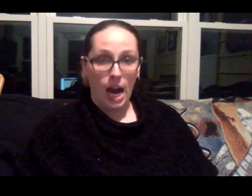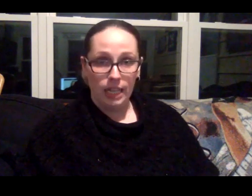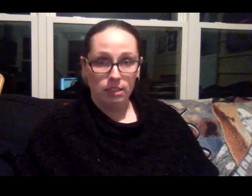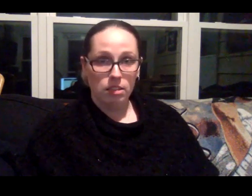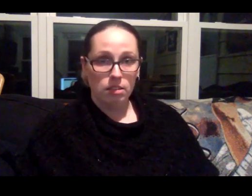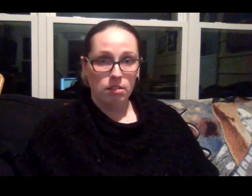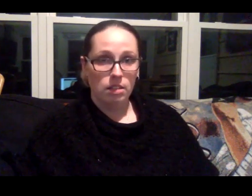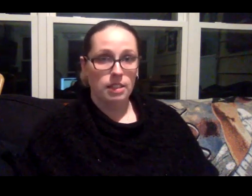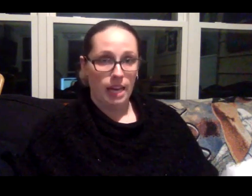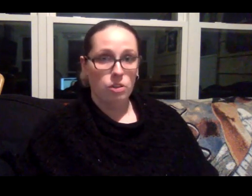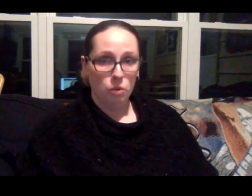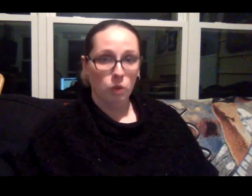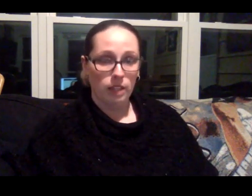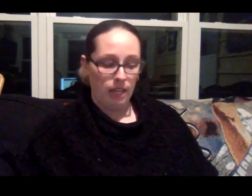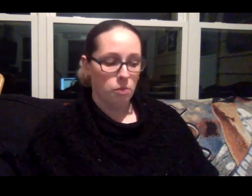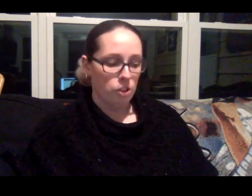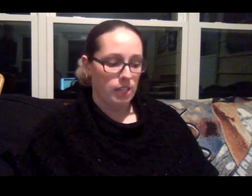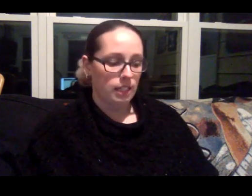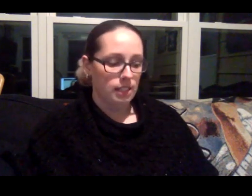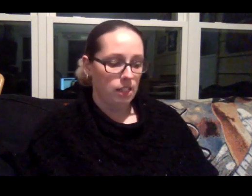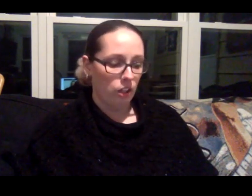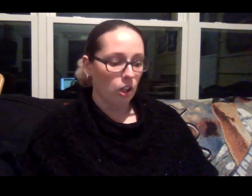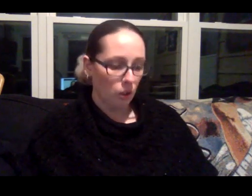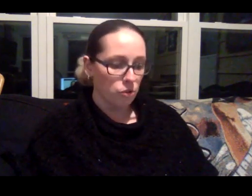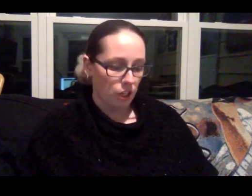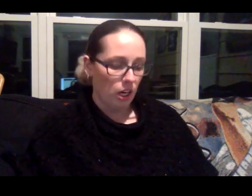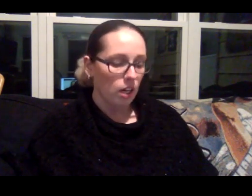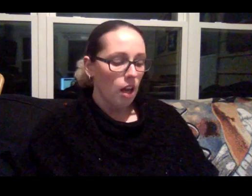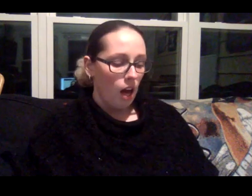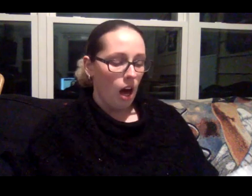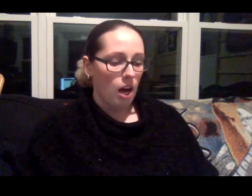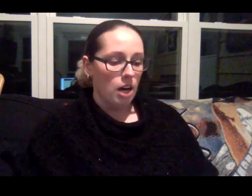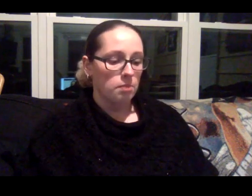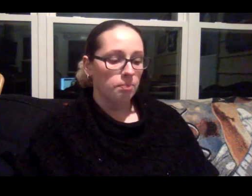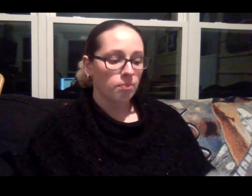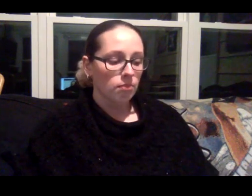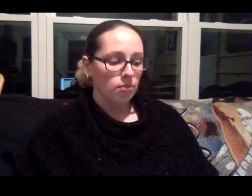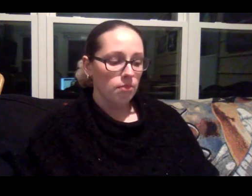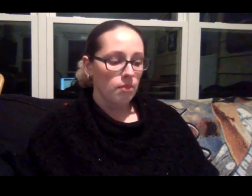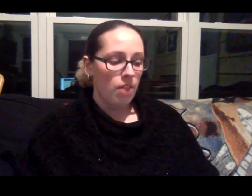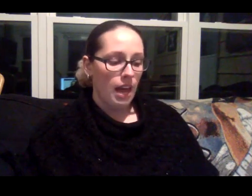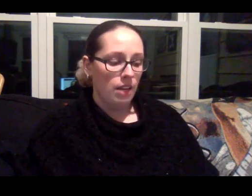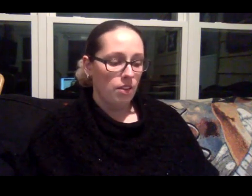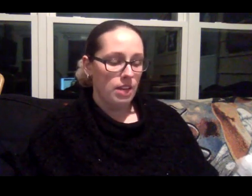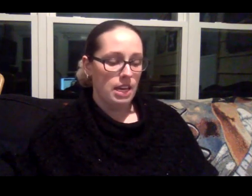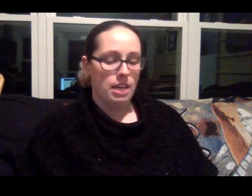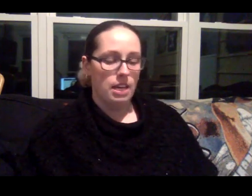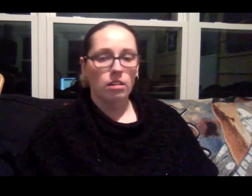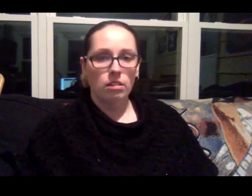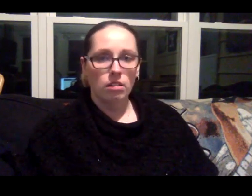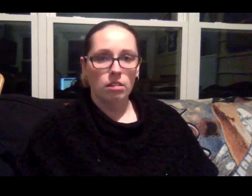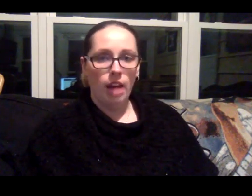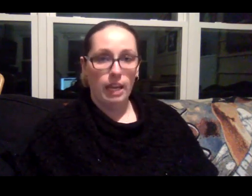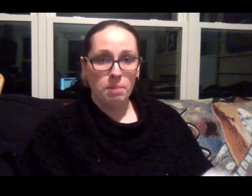beyond the 10 school days, which is then considered a closure, um, then the